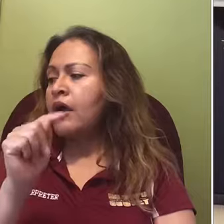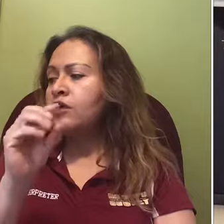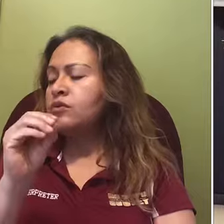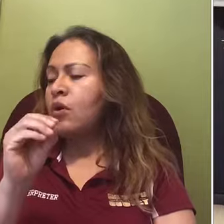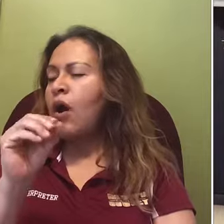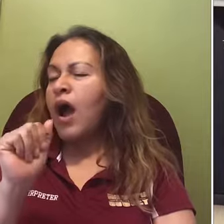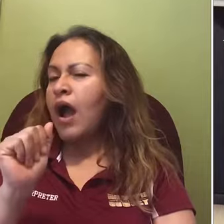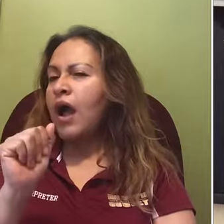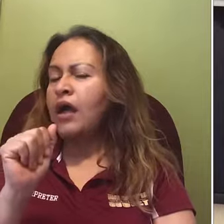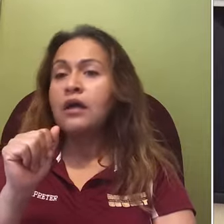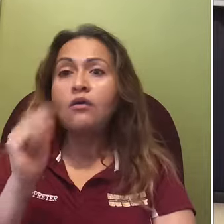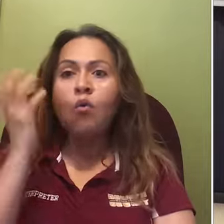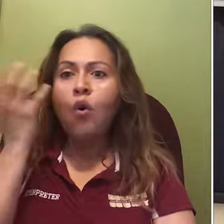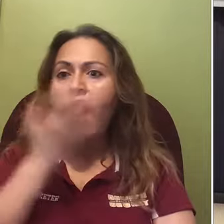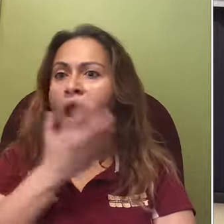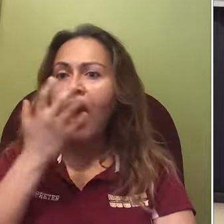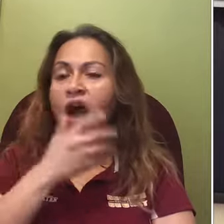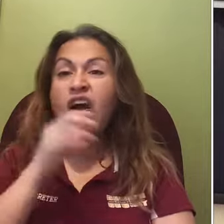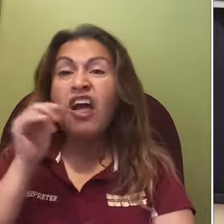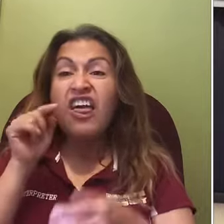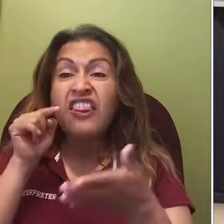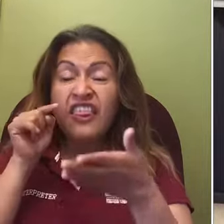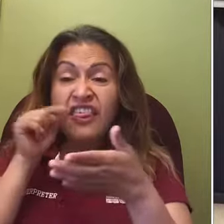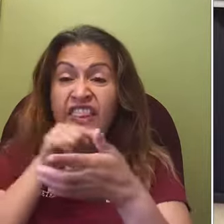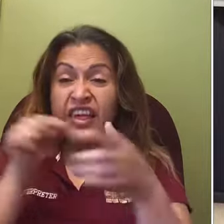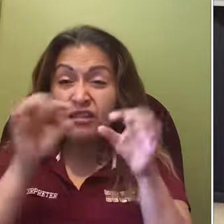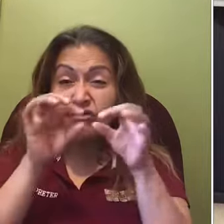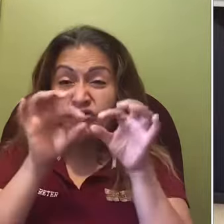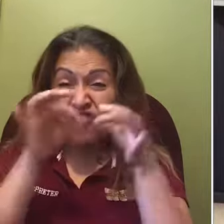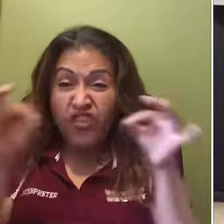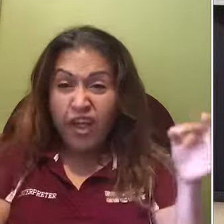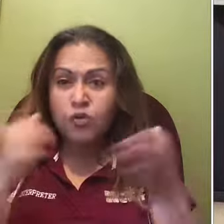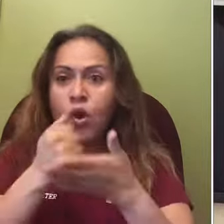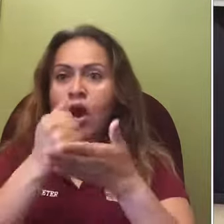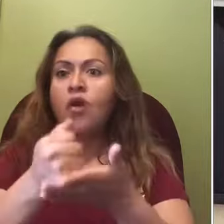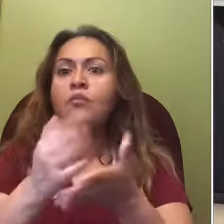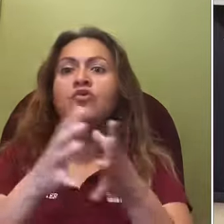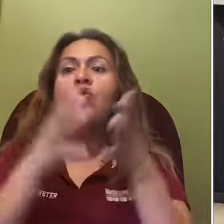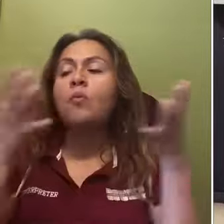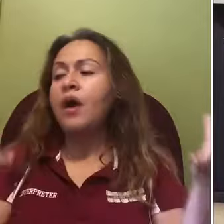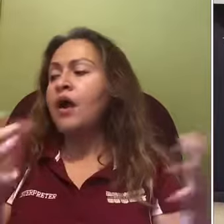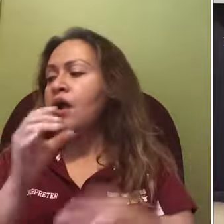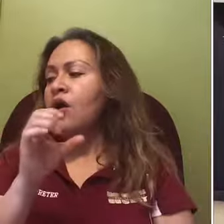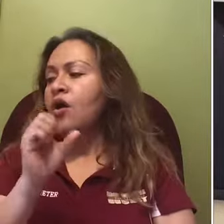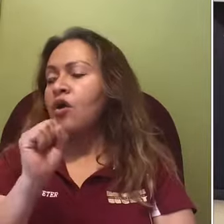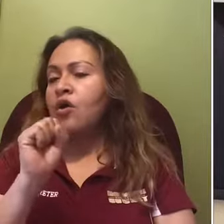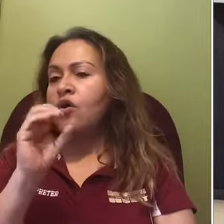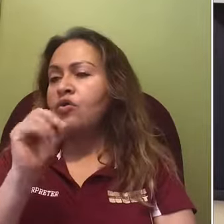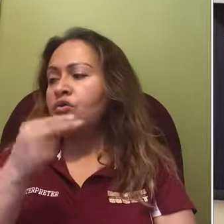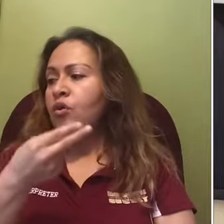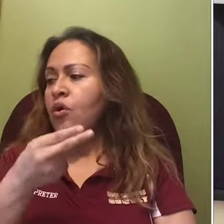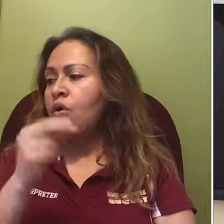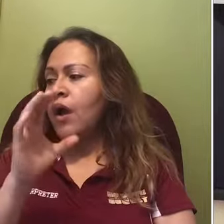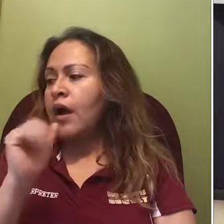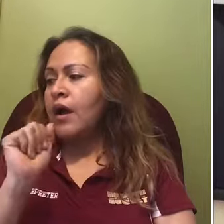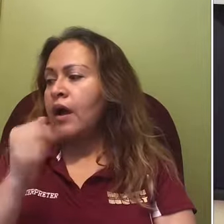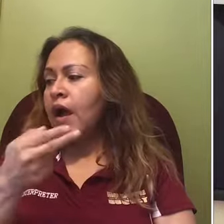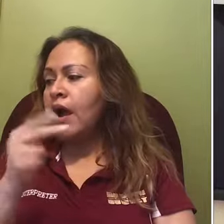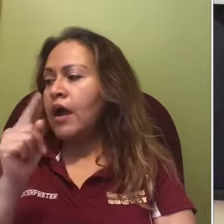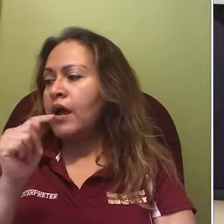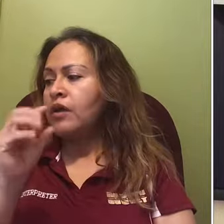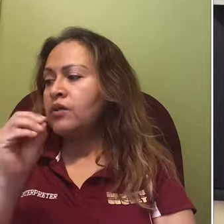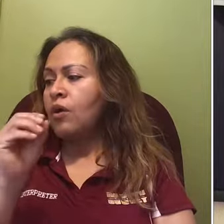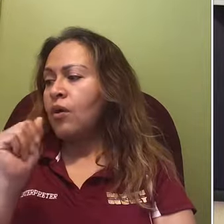SOHCAHTOA. And you'll be amazed how far this mnemonic will take you in trigonometry. So we have SOHCAHTOA. And what this tells us is,